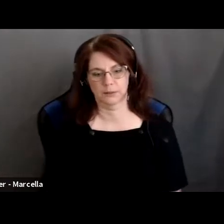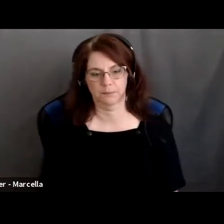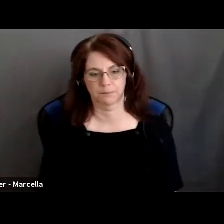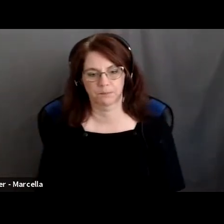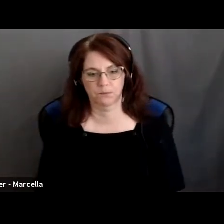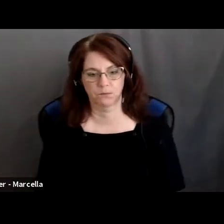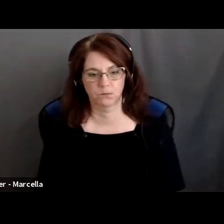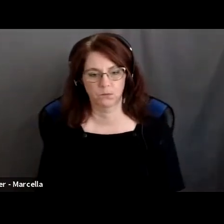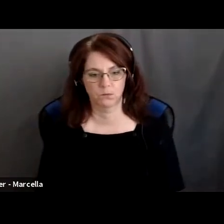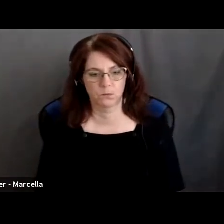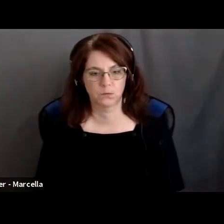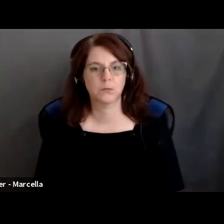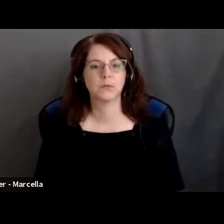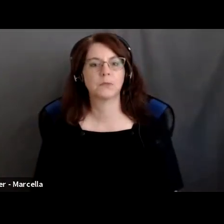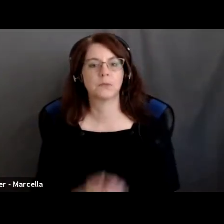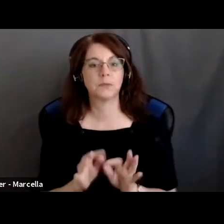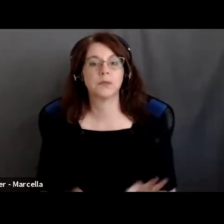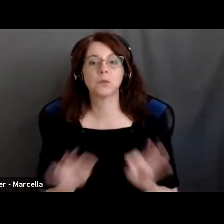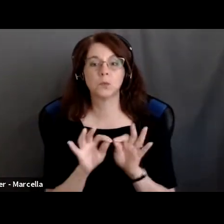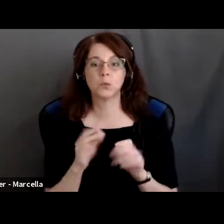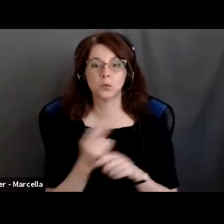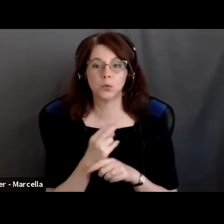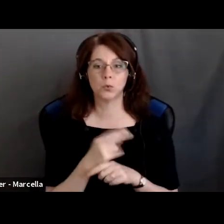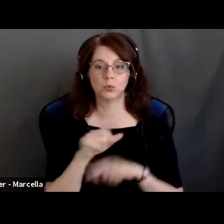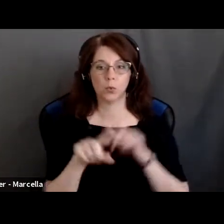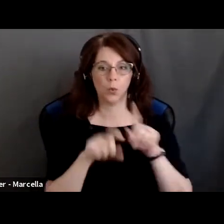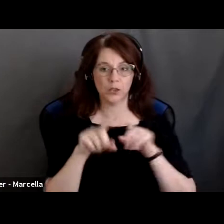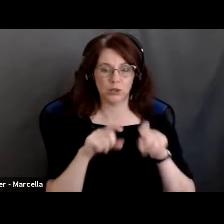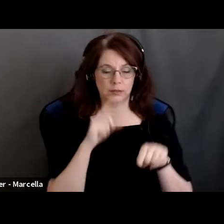Okay, so it's very important to do the Q&A in that